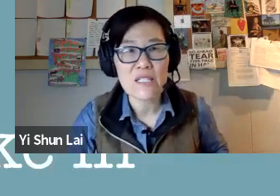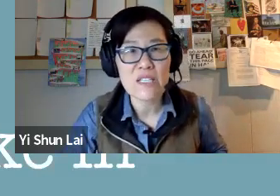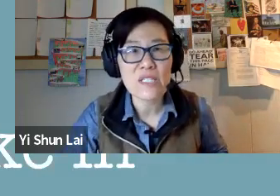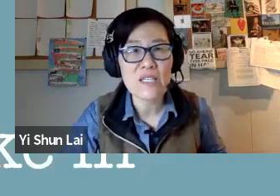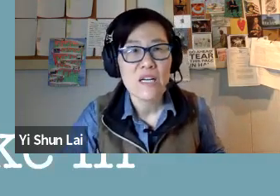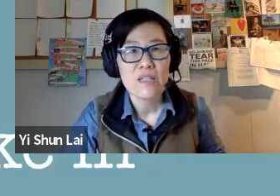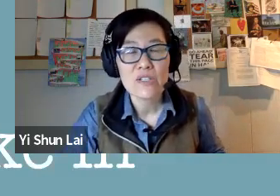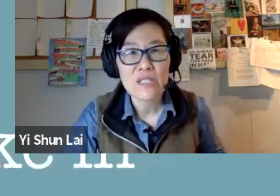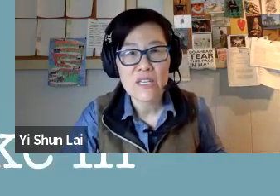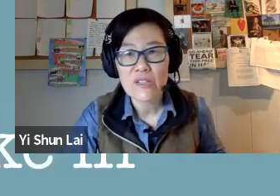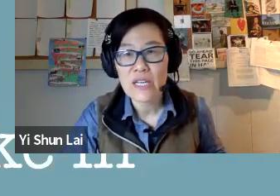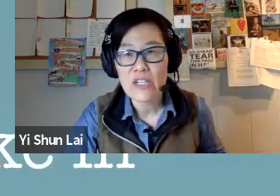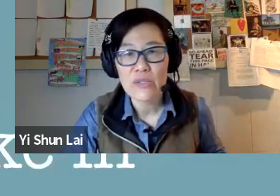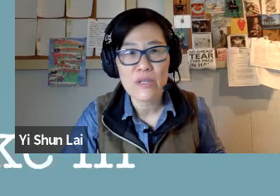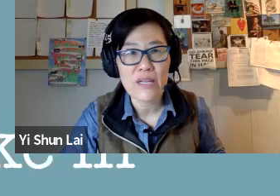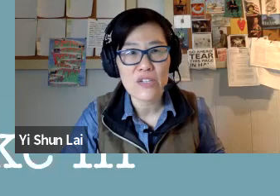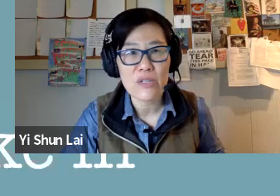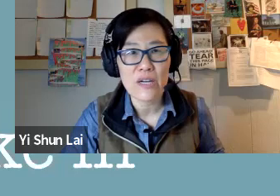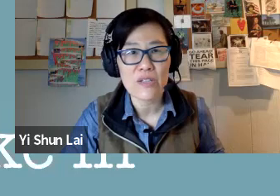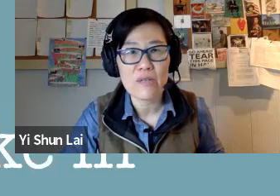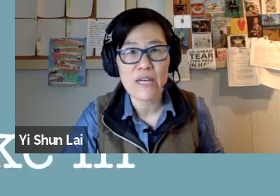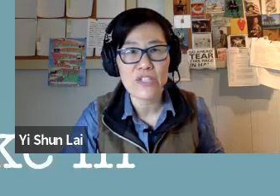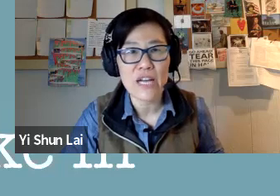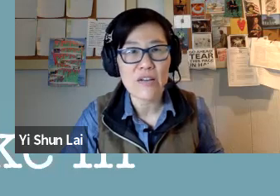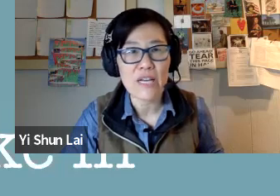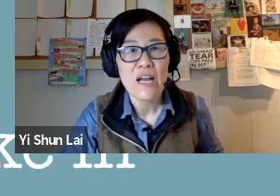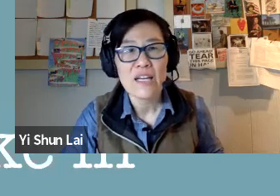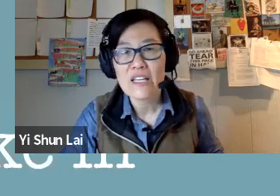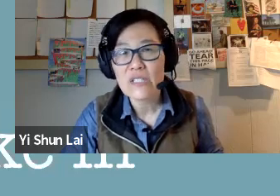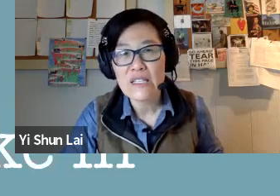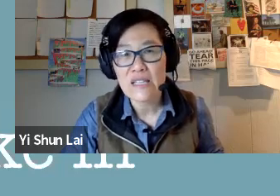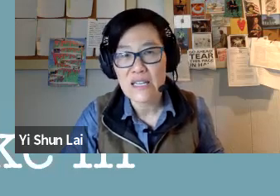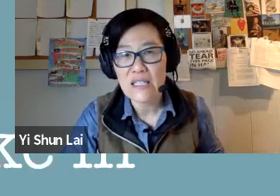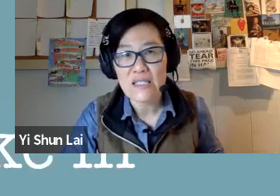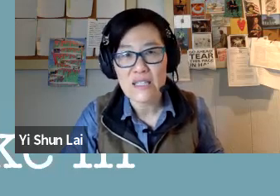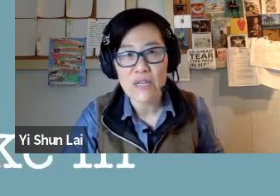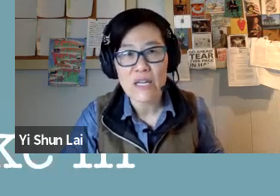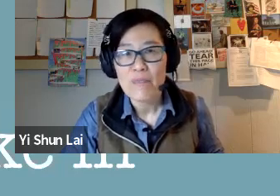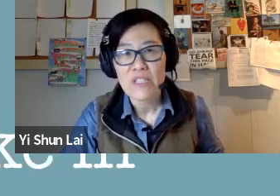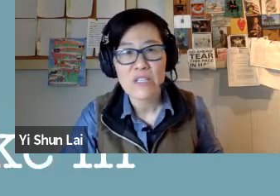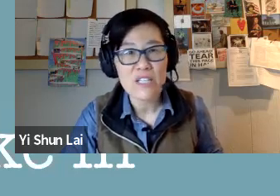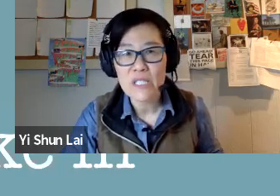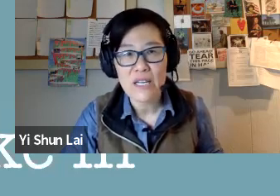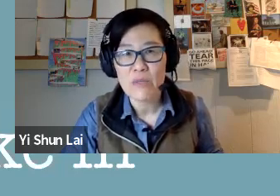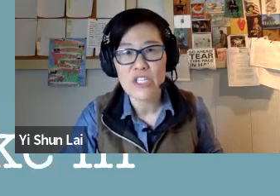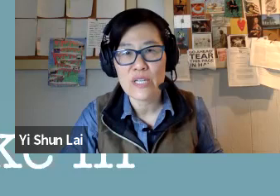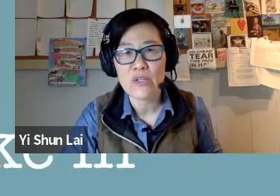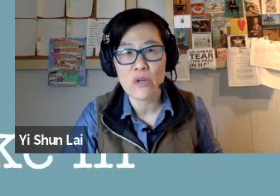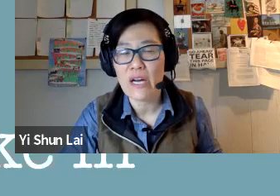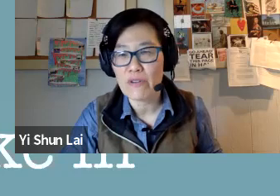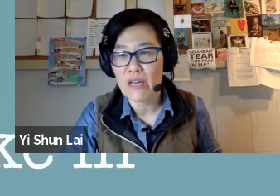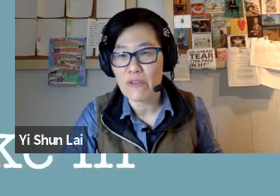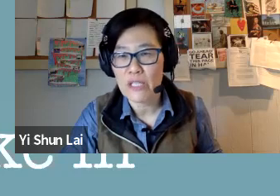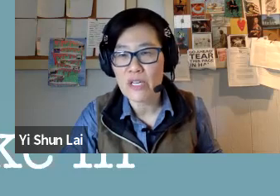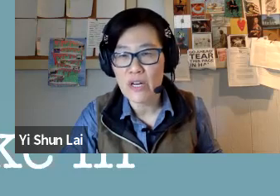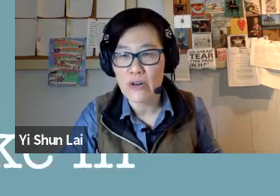do we see this? Here's the actual character, right? Jack, okay? And here's the inciting incident, right? This colossal mistake in which he trades a whole